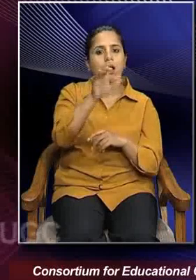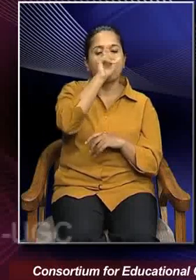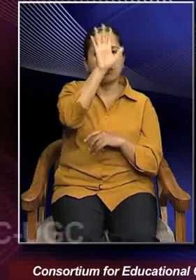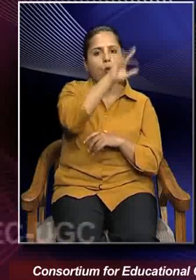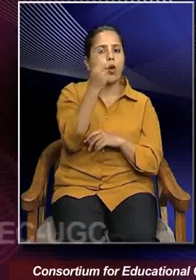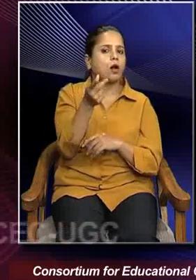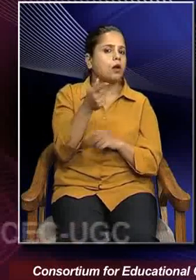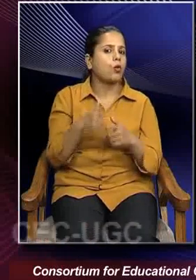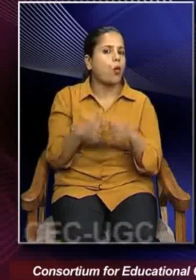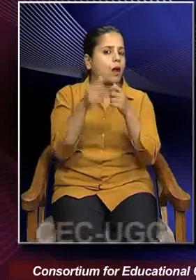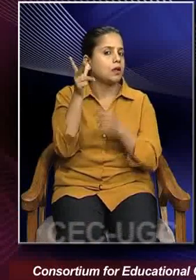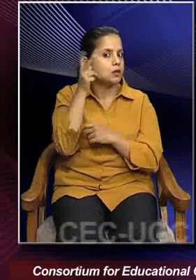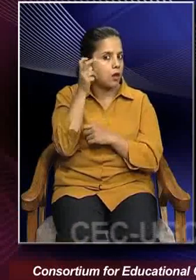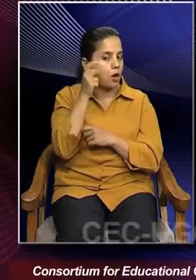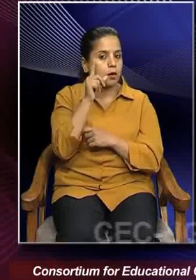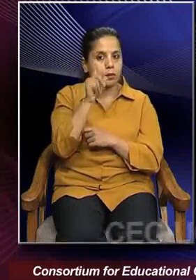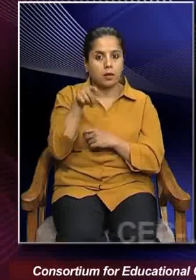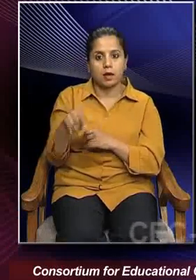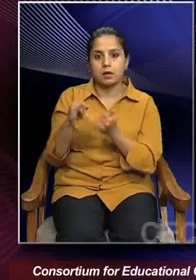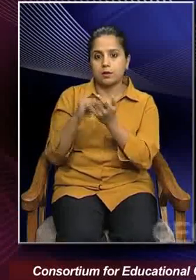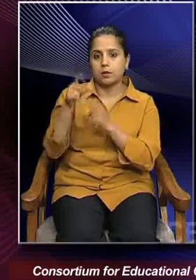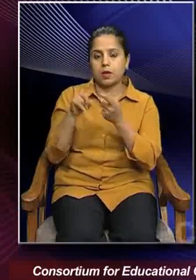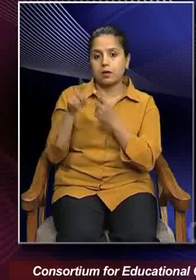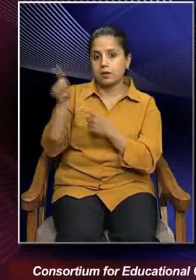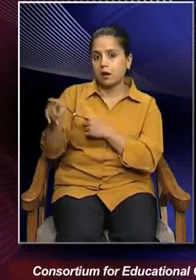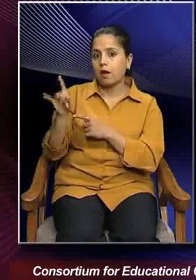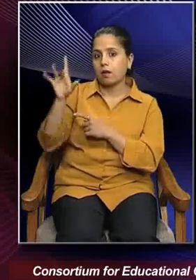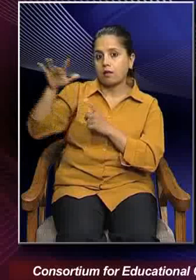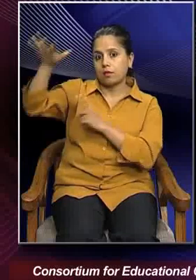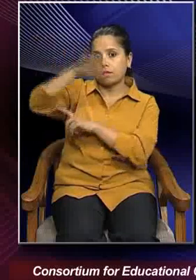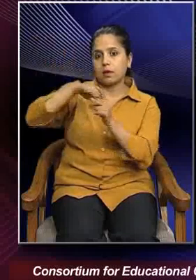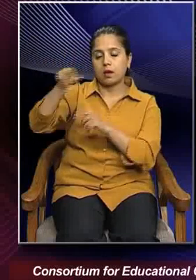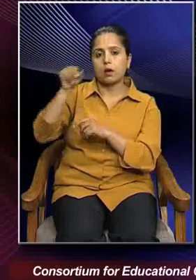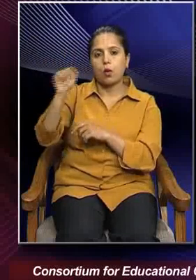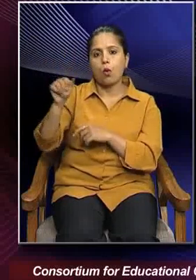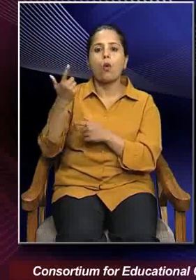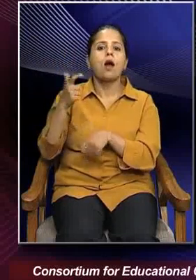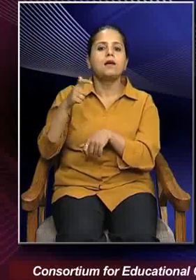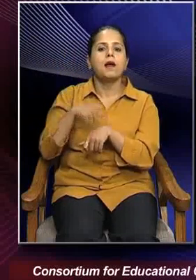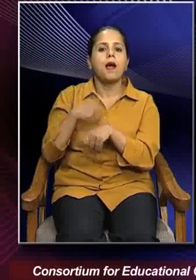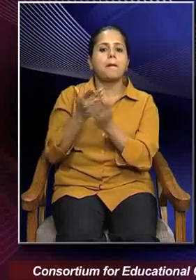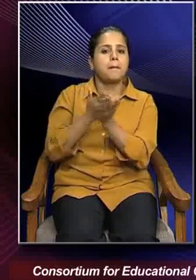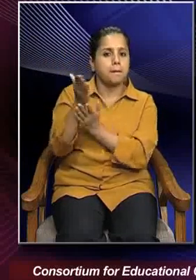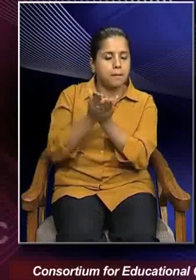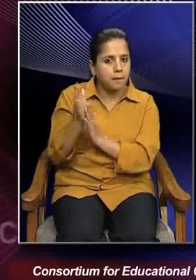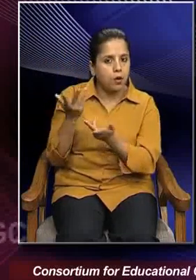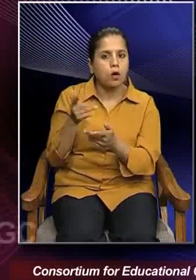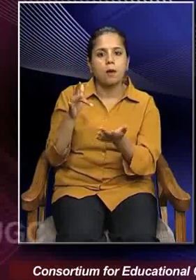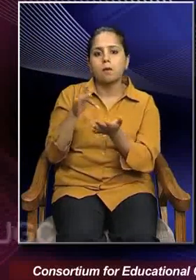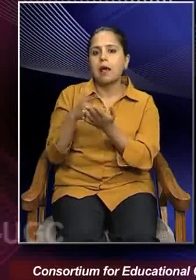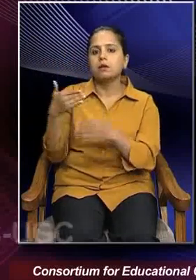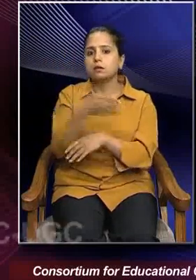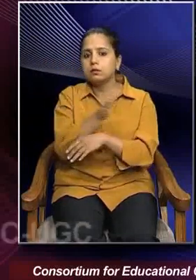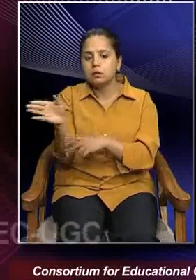sound, while space encompasses the spatial dimensions, and